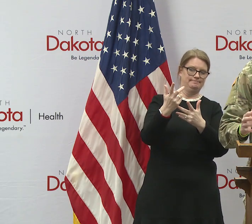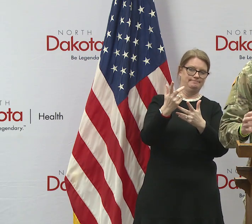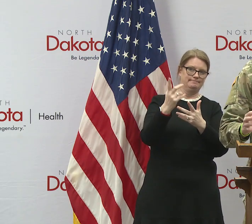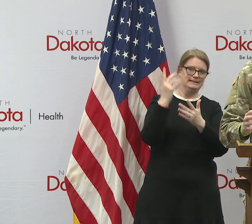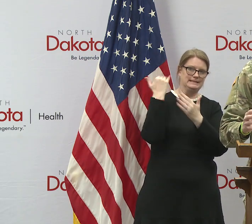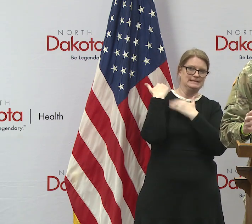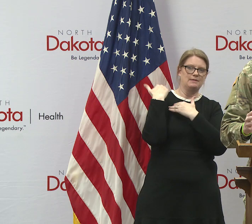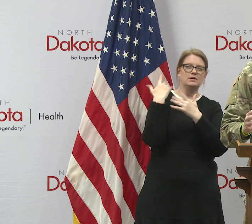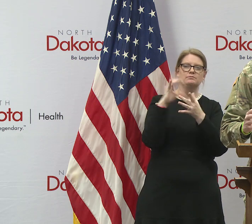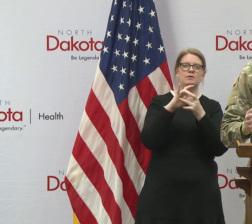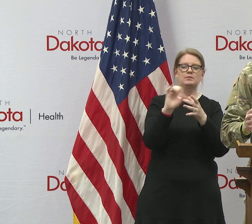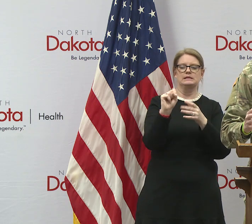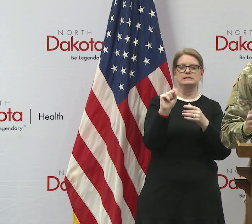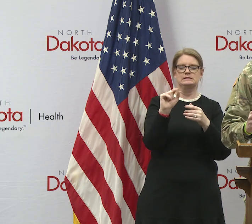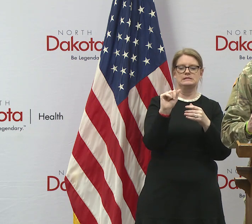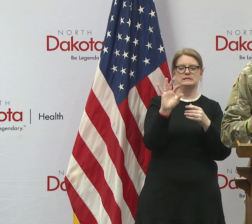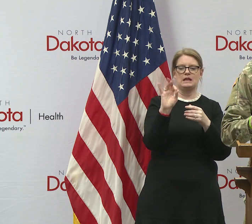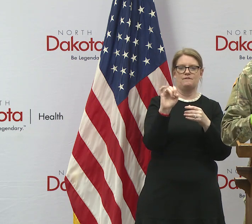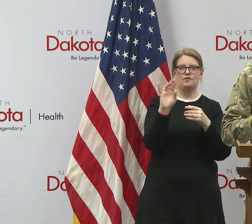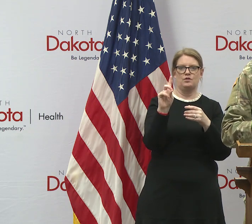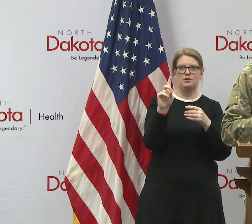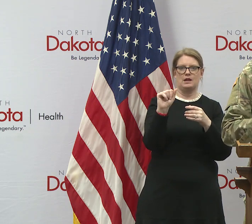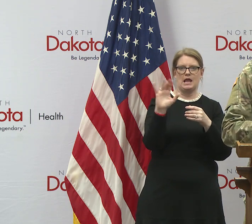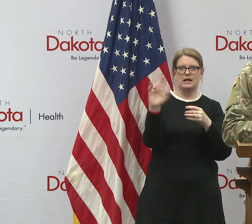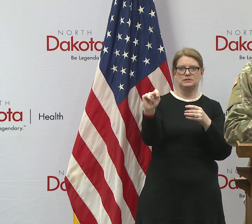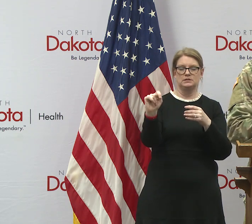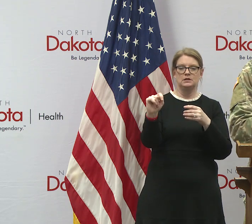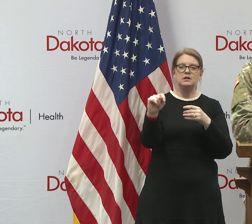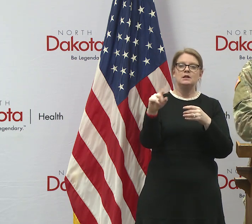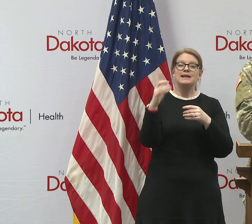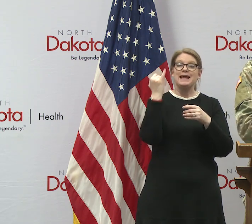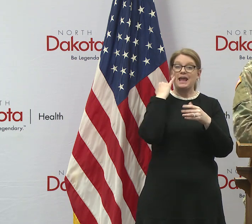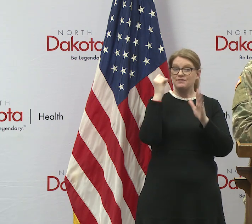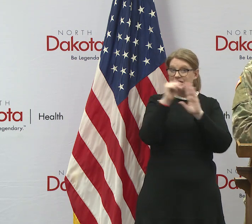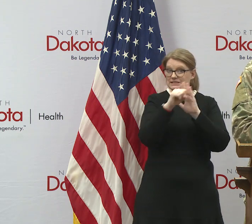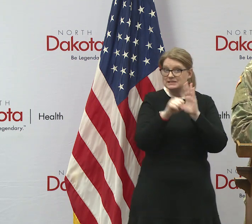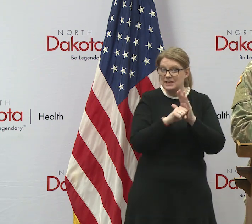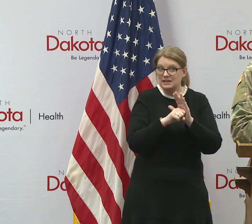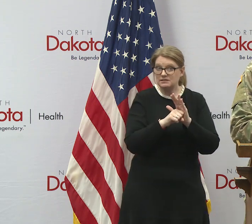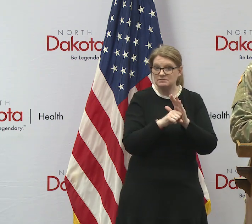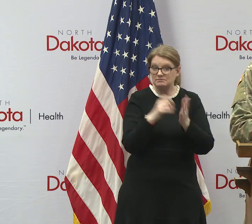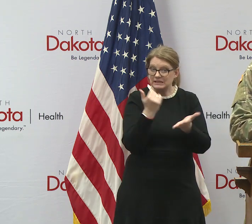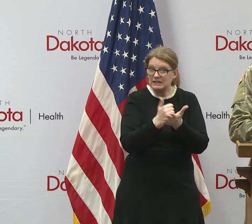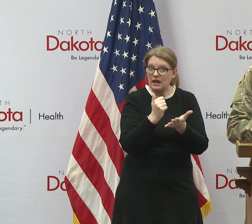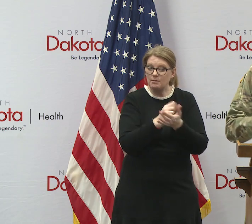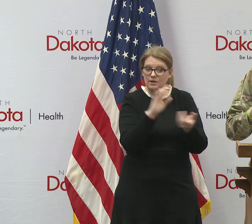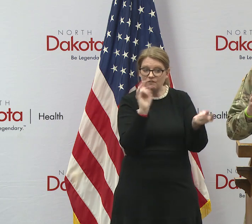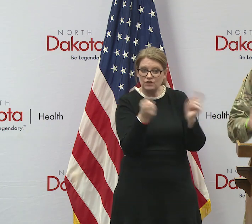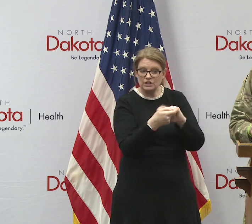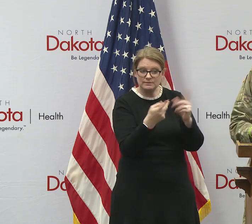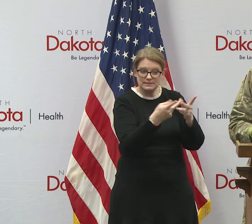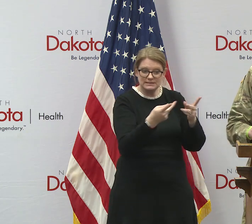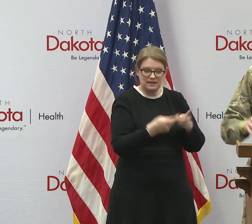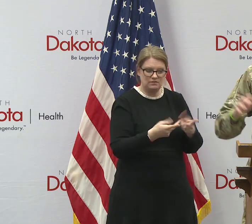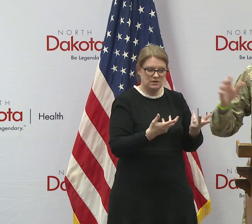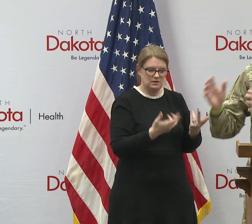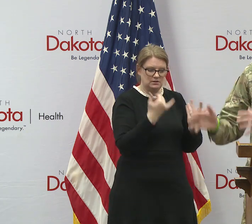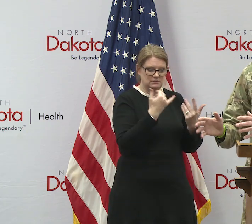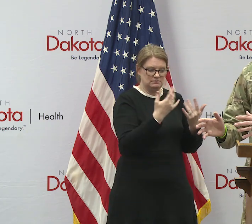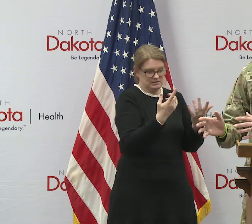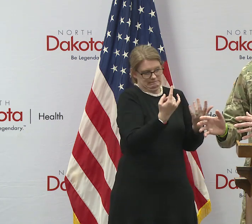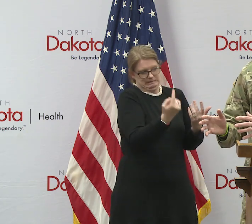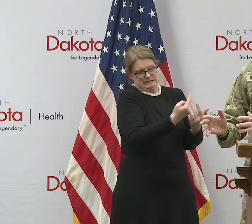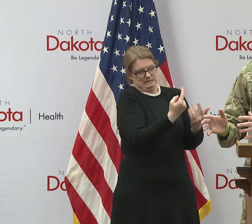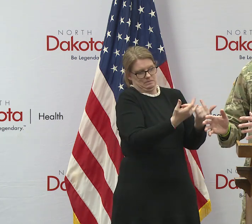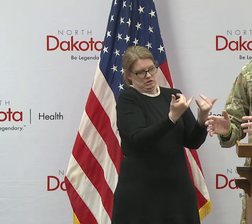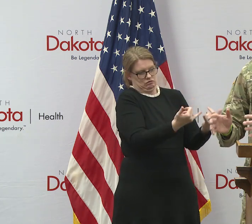Act that if a state needs help converting a facility from whatever it currently is